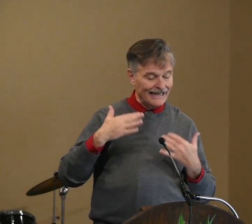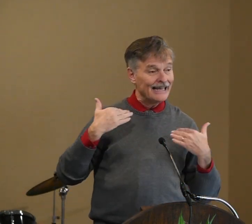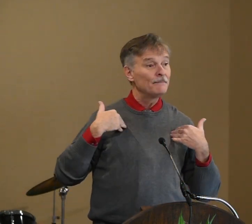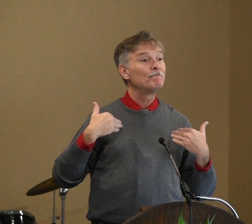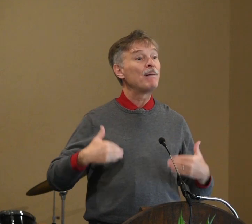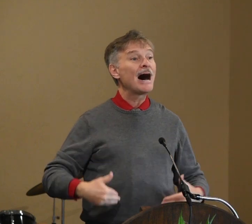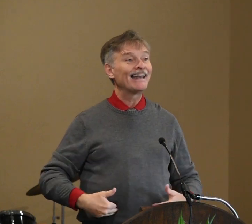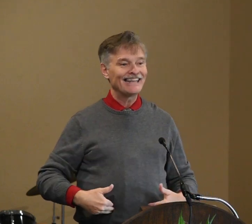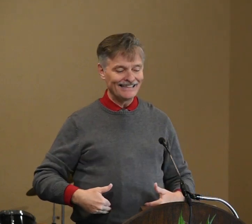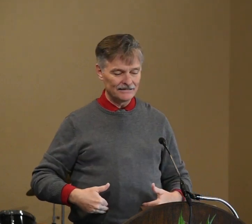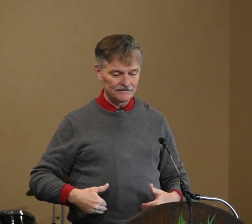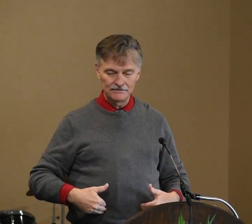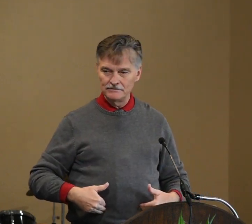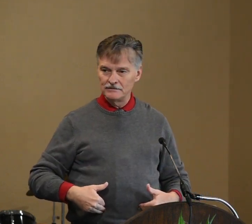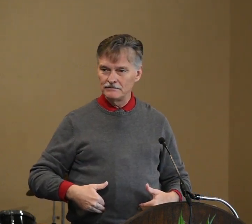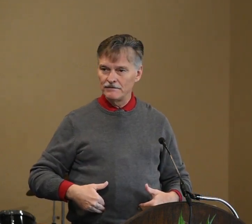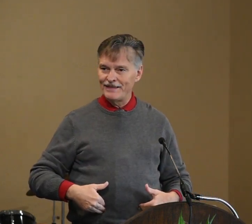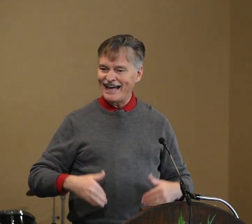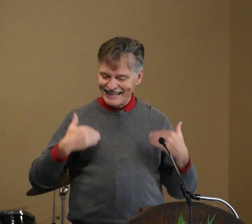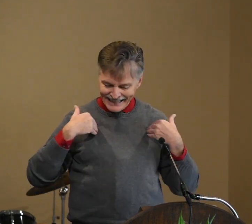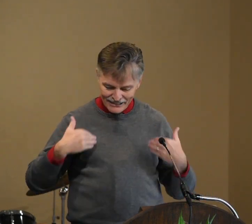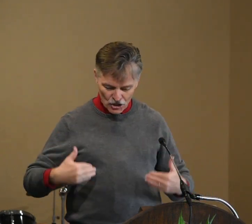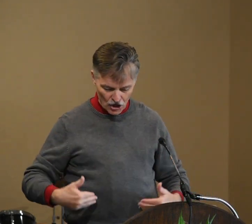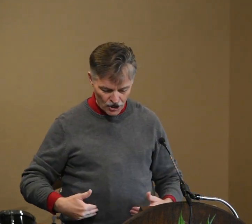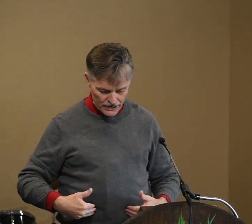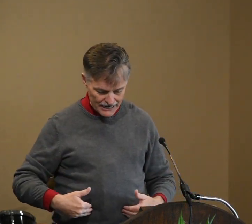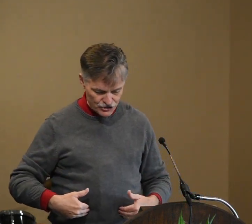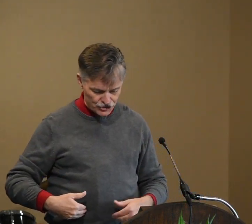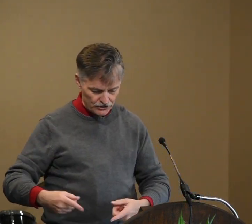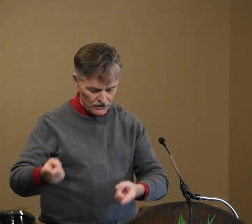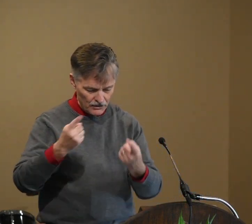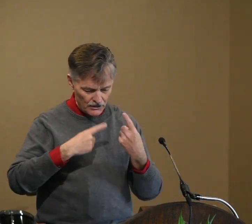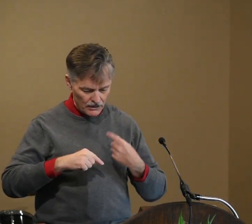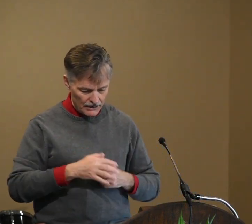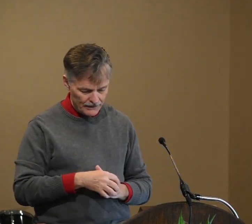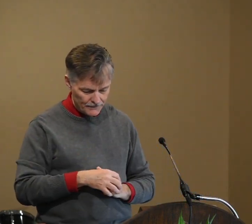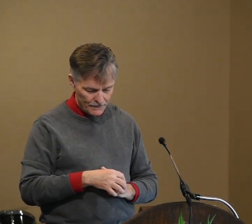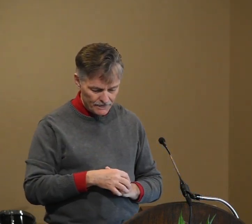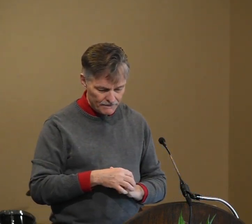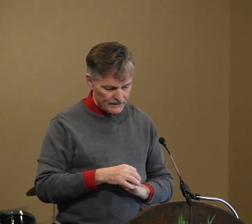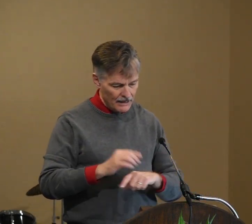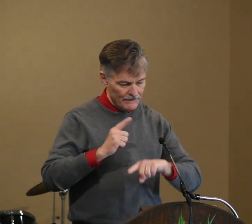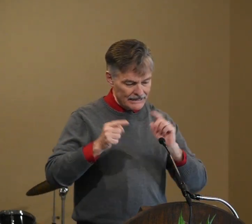in body, that incarnation coming. But he